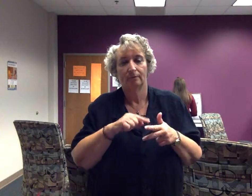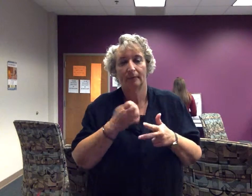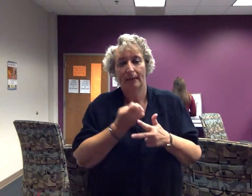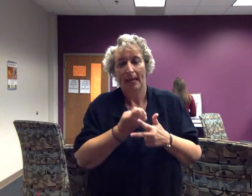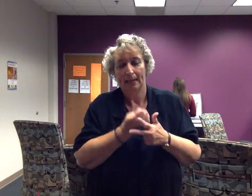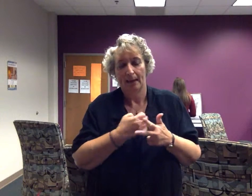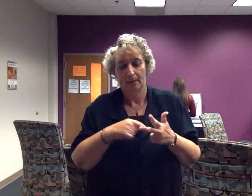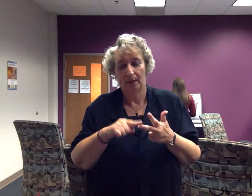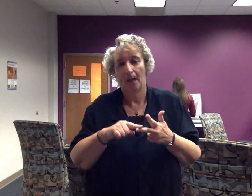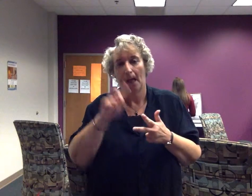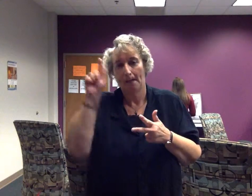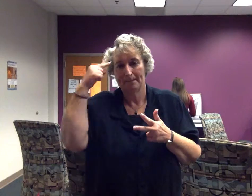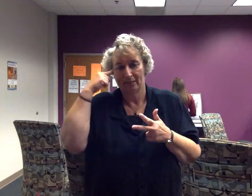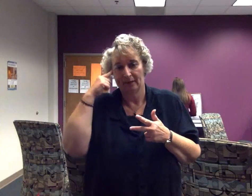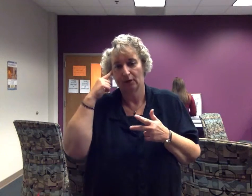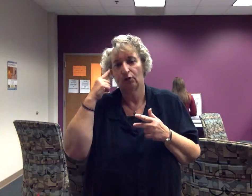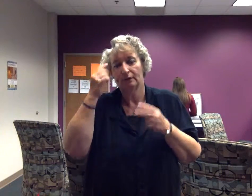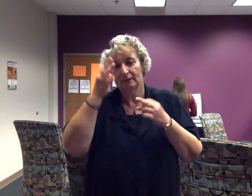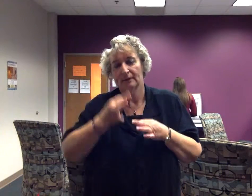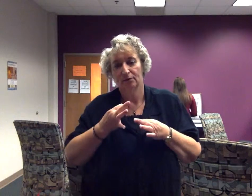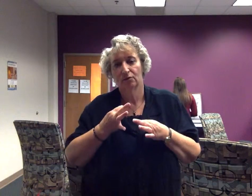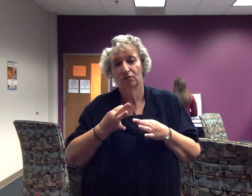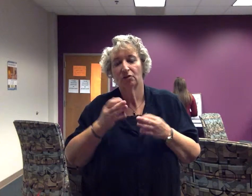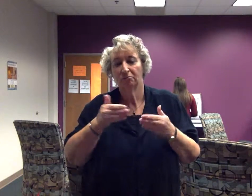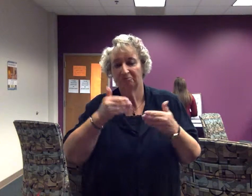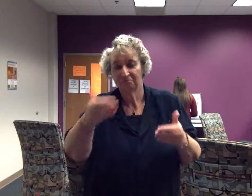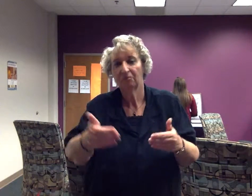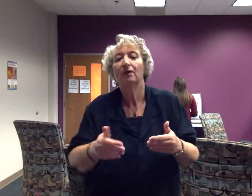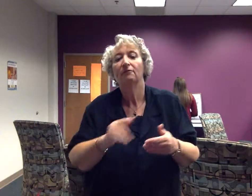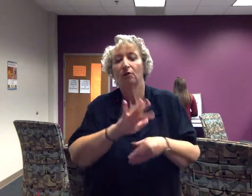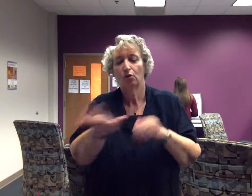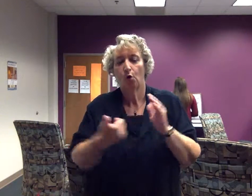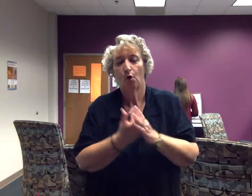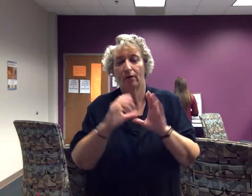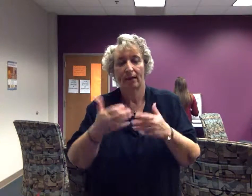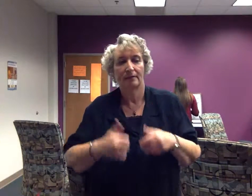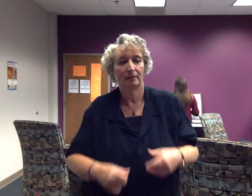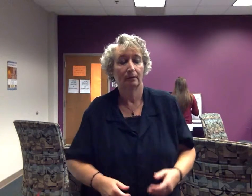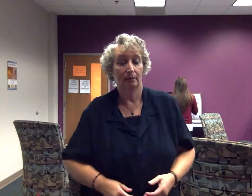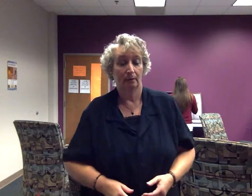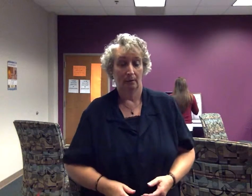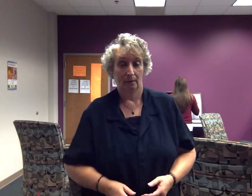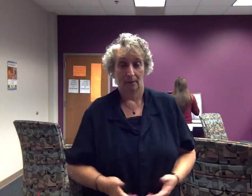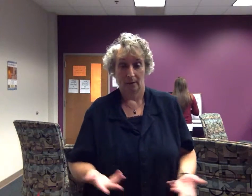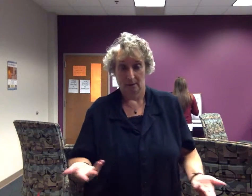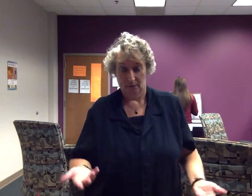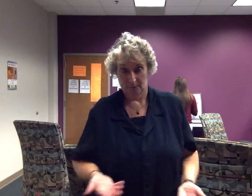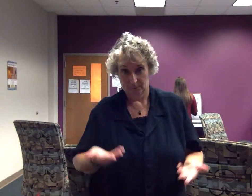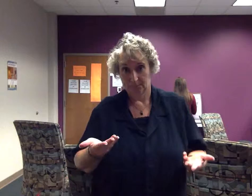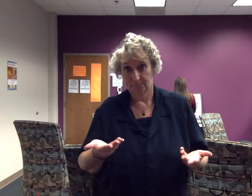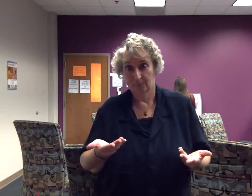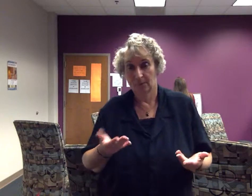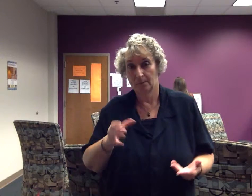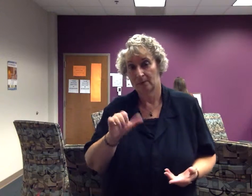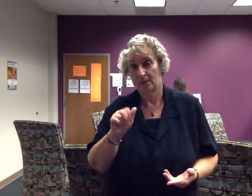throughout the whole course. Here, Mr. Cannon was connecting the theme, in this case beliefs and ideals, with things students